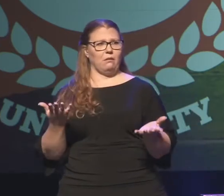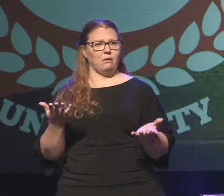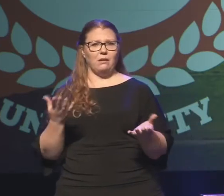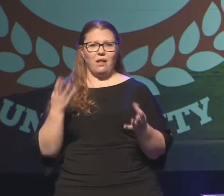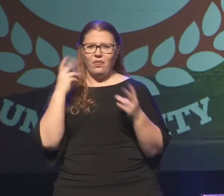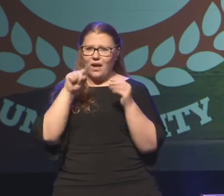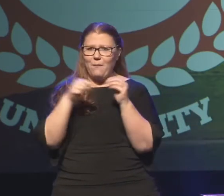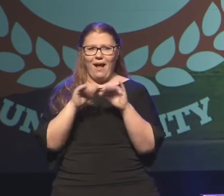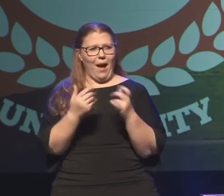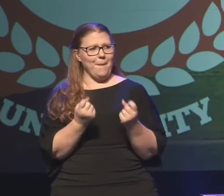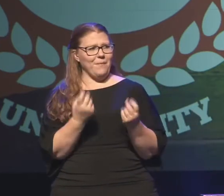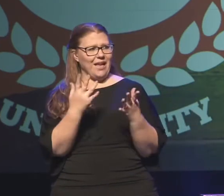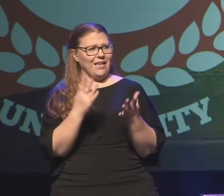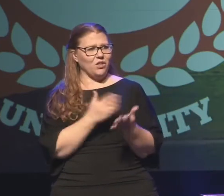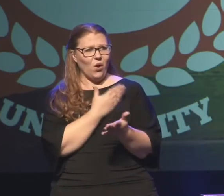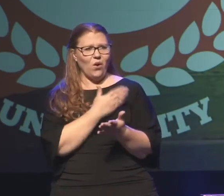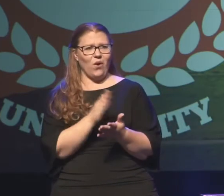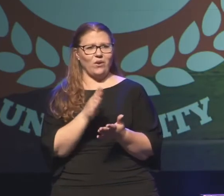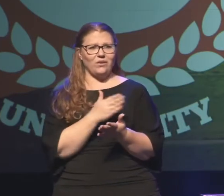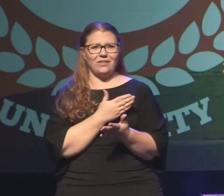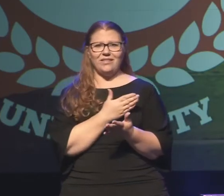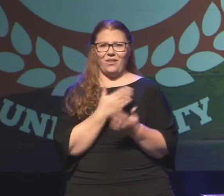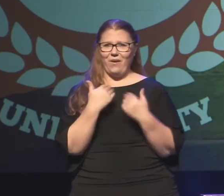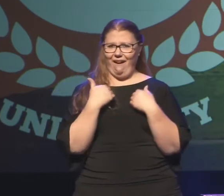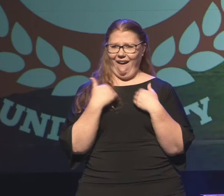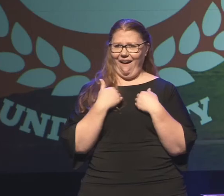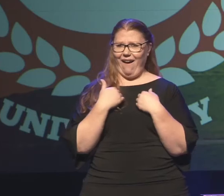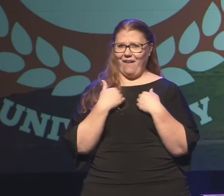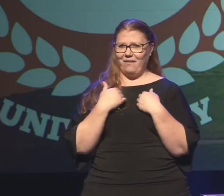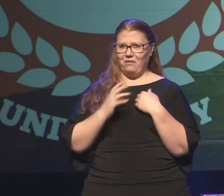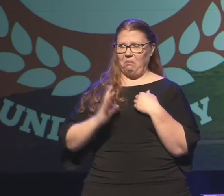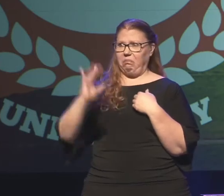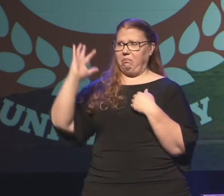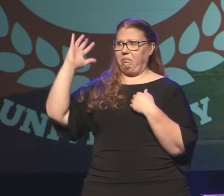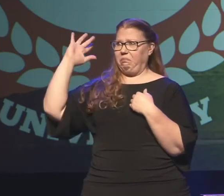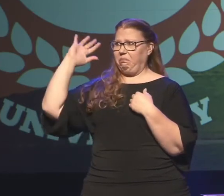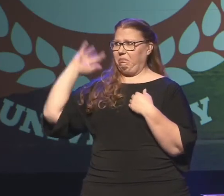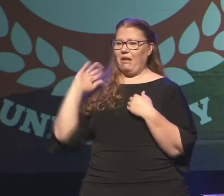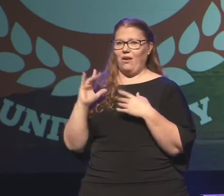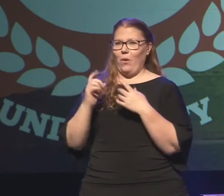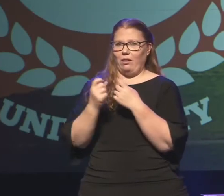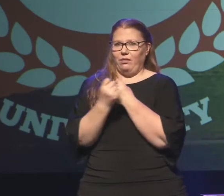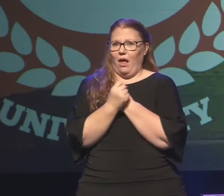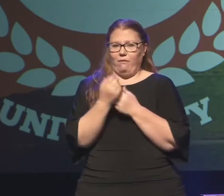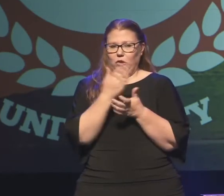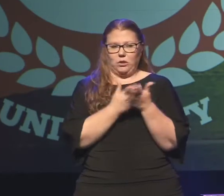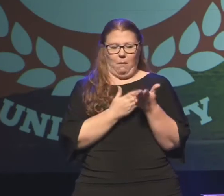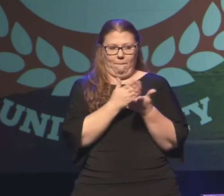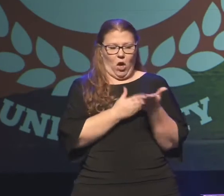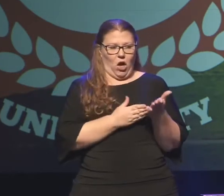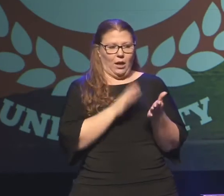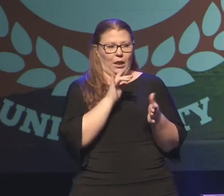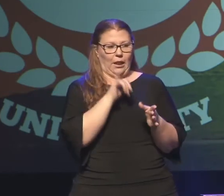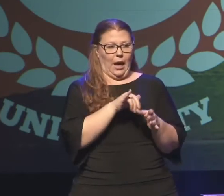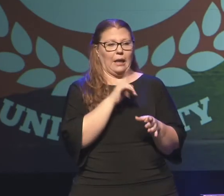think of how many songs there are throughout history where love, or some aspect of it, is the